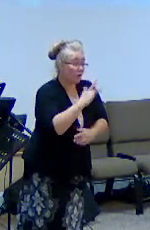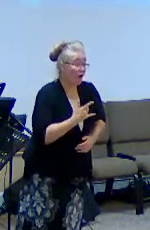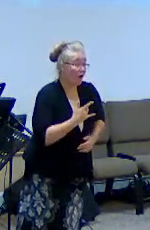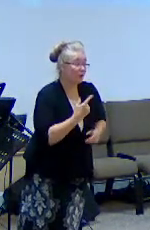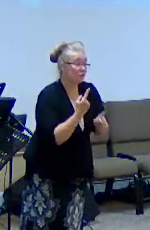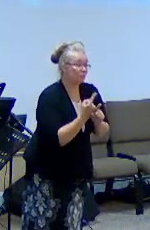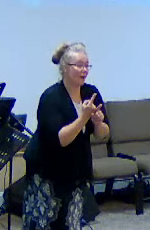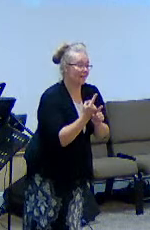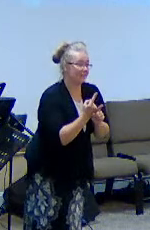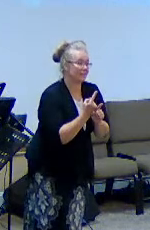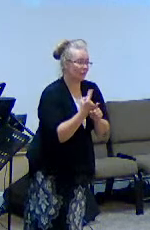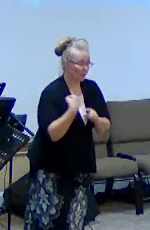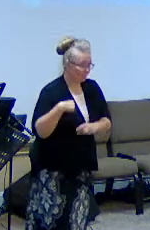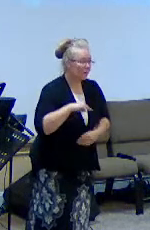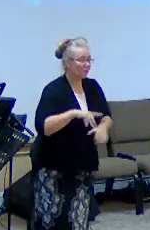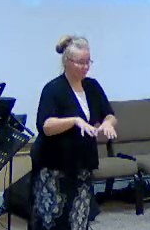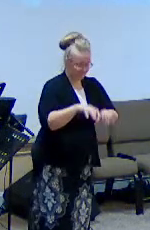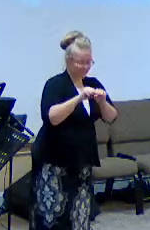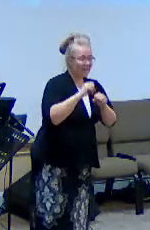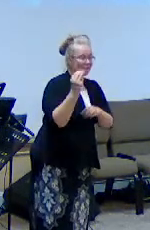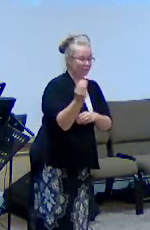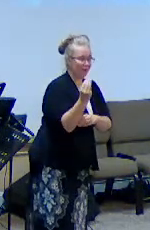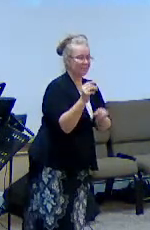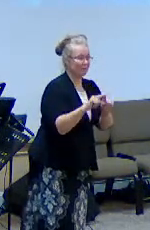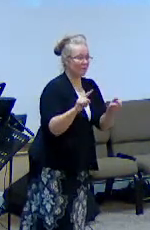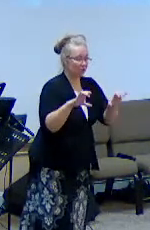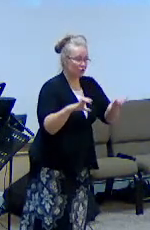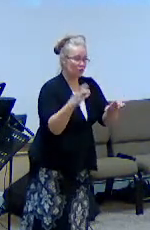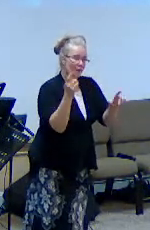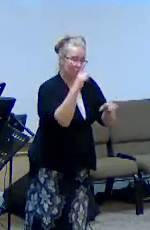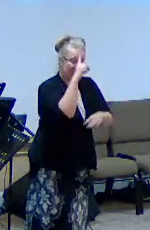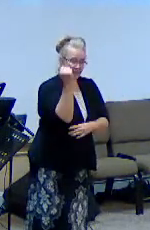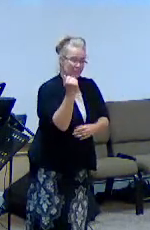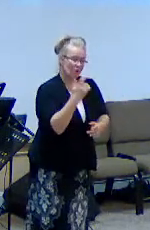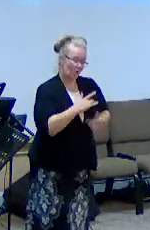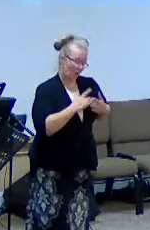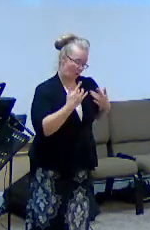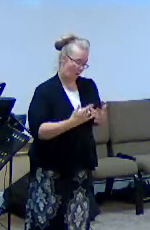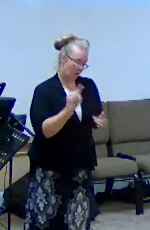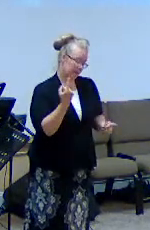We will take this city, but we got to do it because our heart's right in advance.